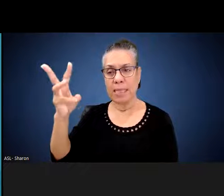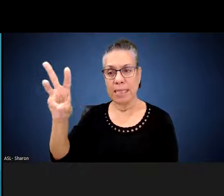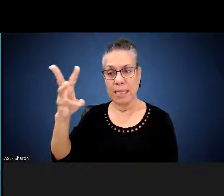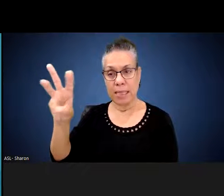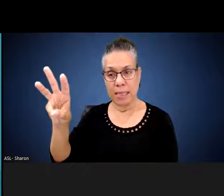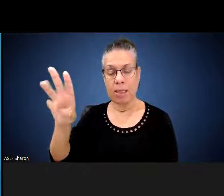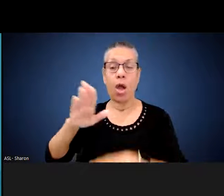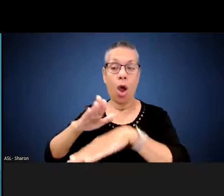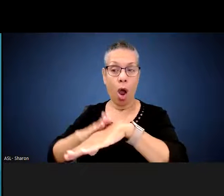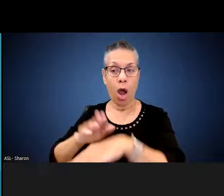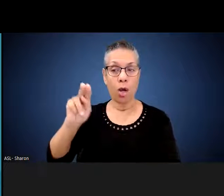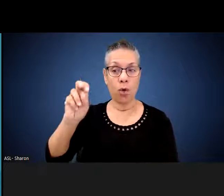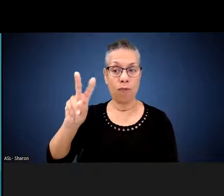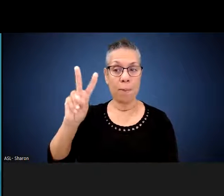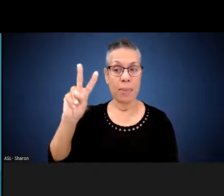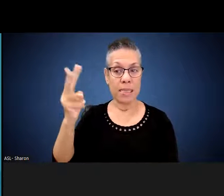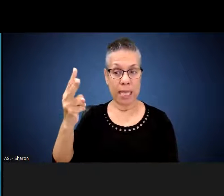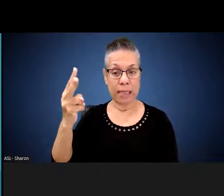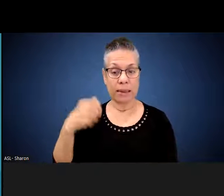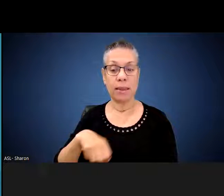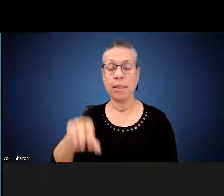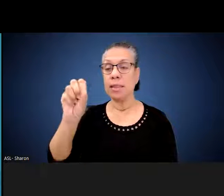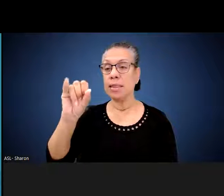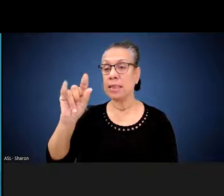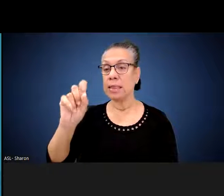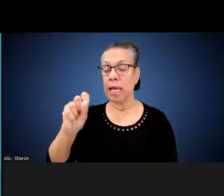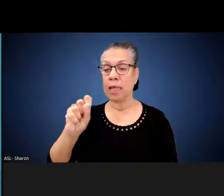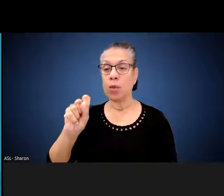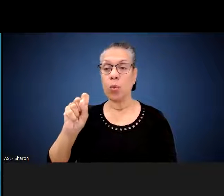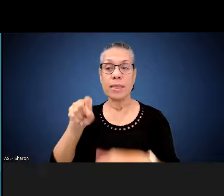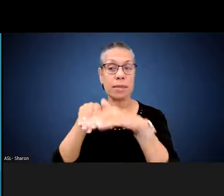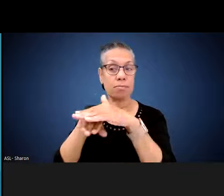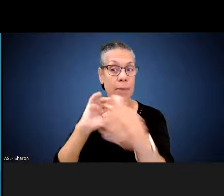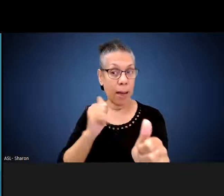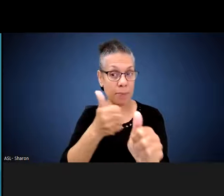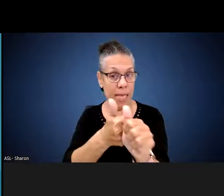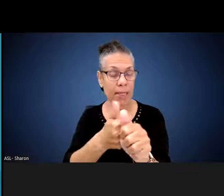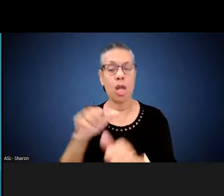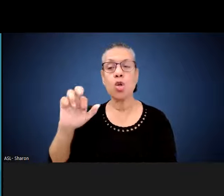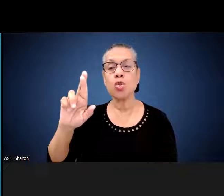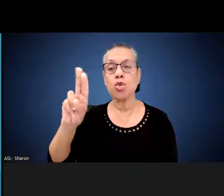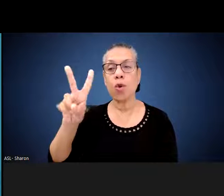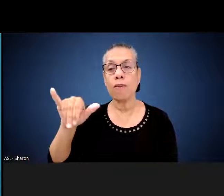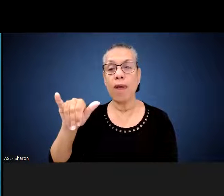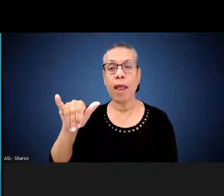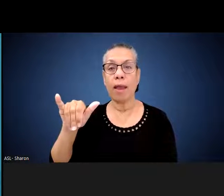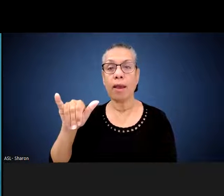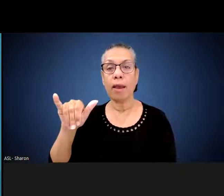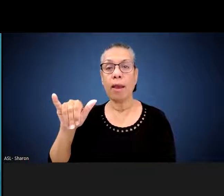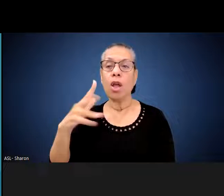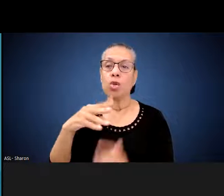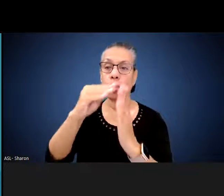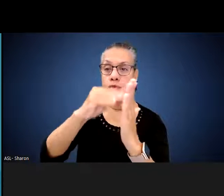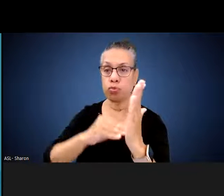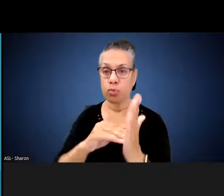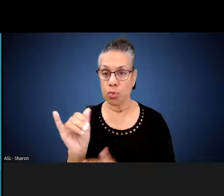On November 2nd, the site was updated with the draft report and a survey form as well. So there are